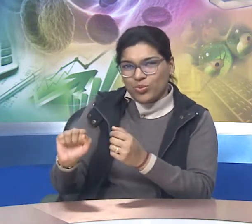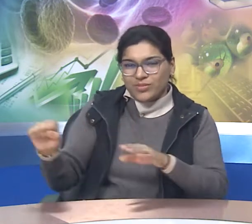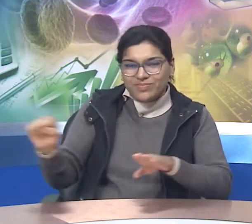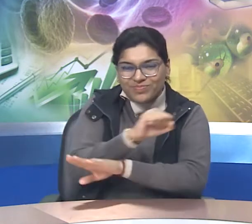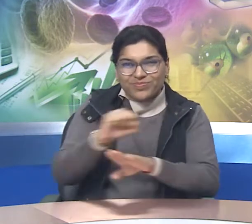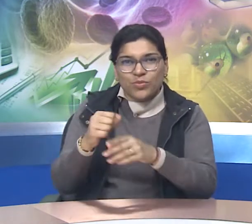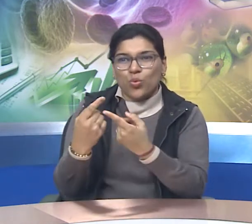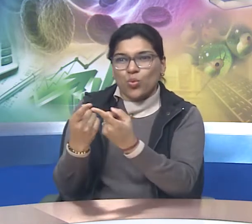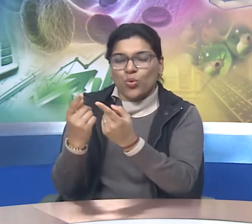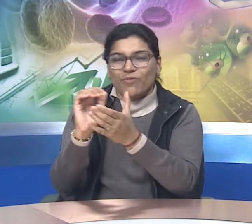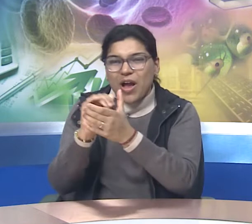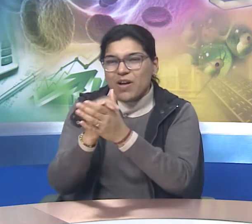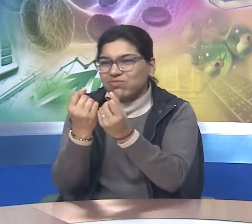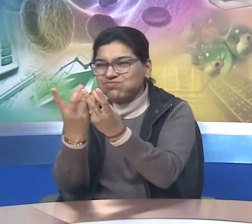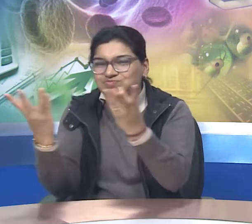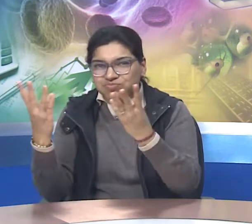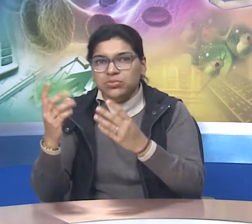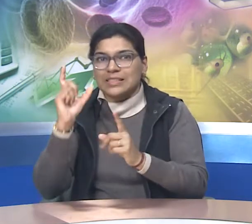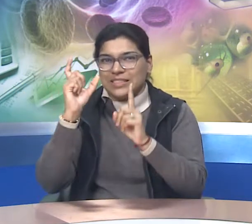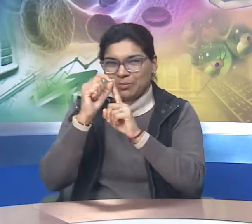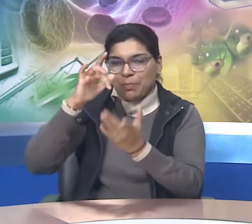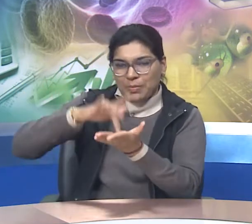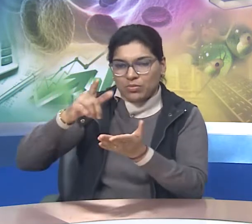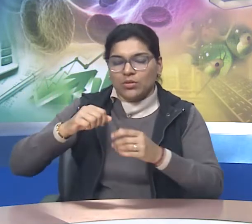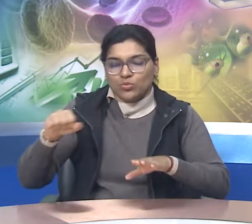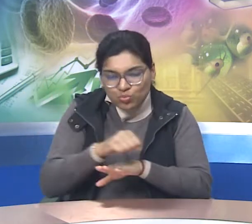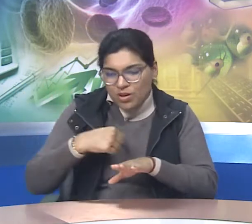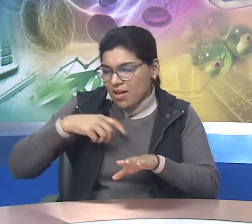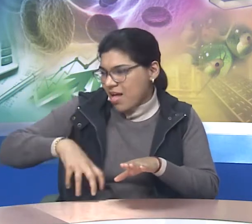Well, my friend said,